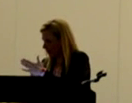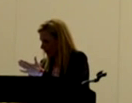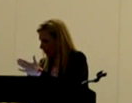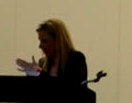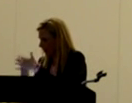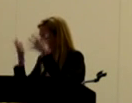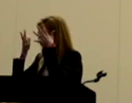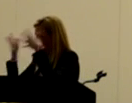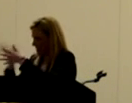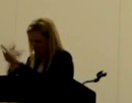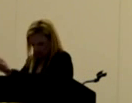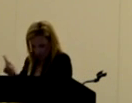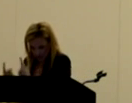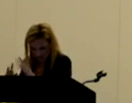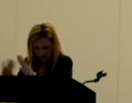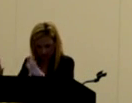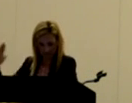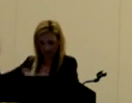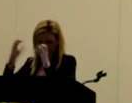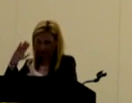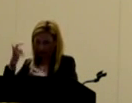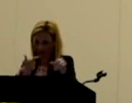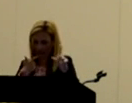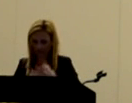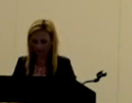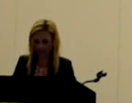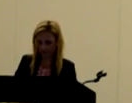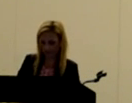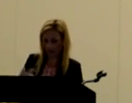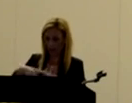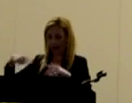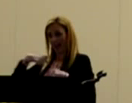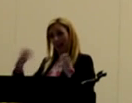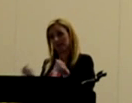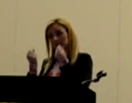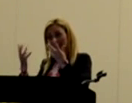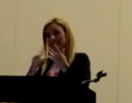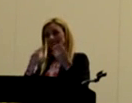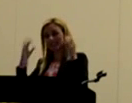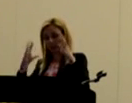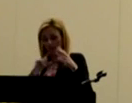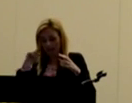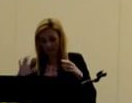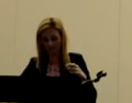Speak well, and the rest will come, their teachers seem to say. But I, and many teachers of the